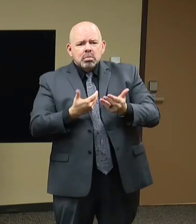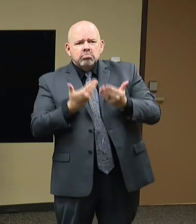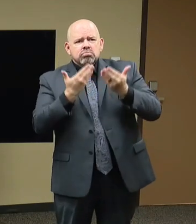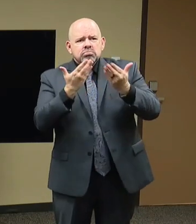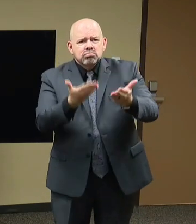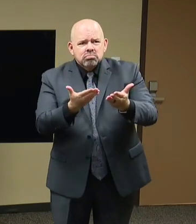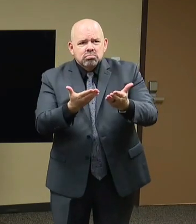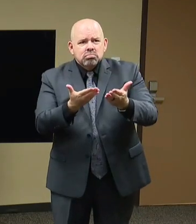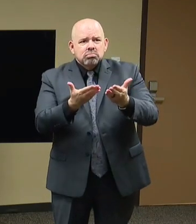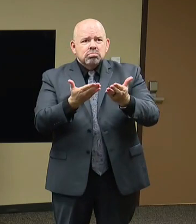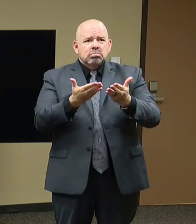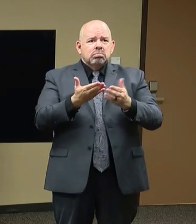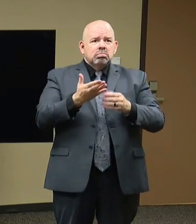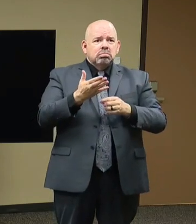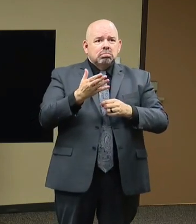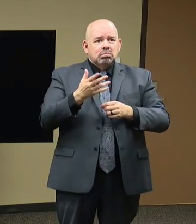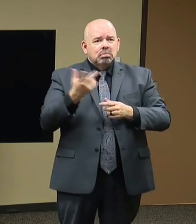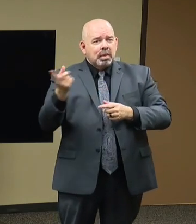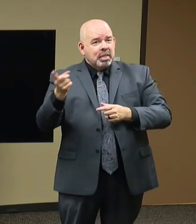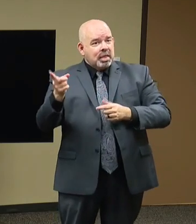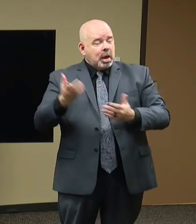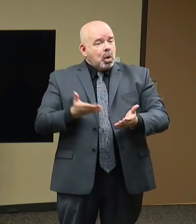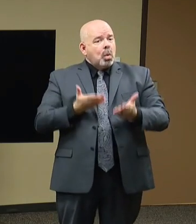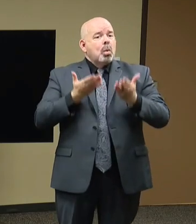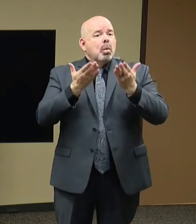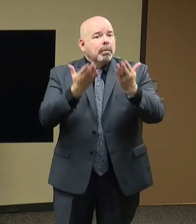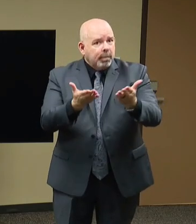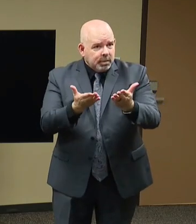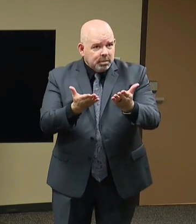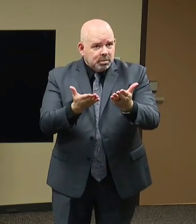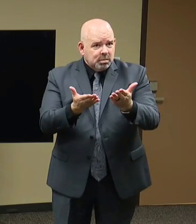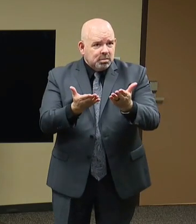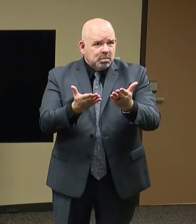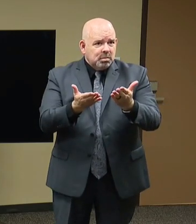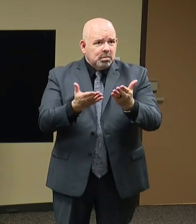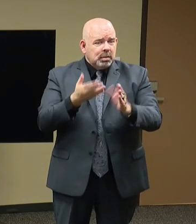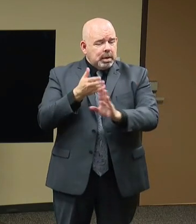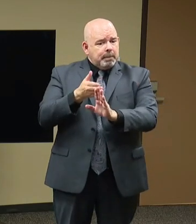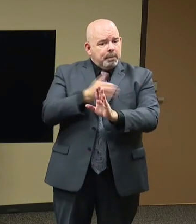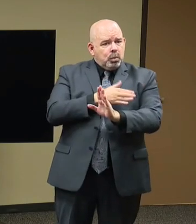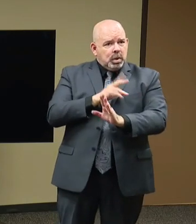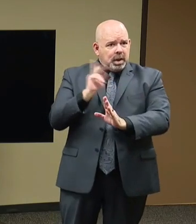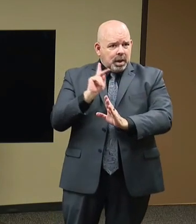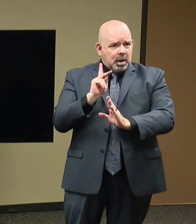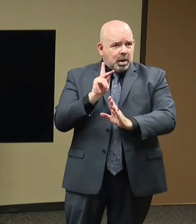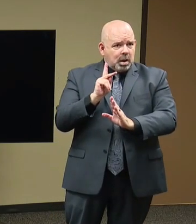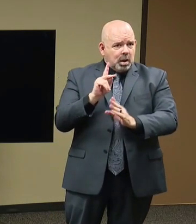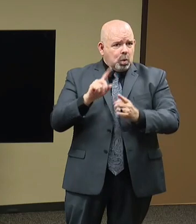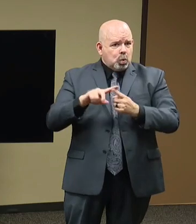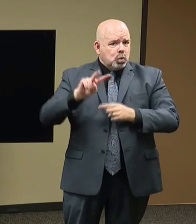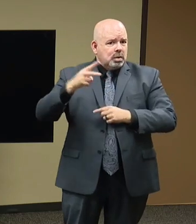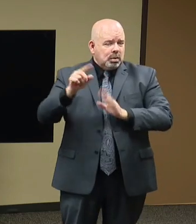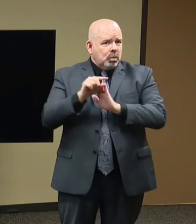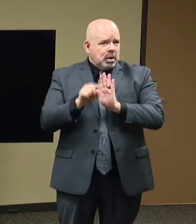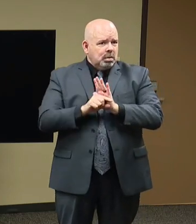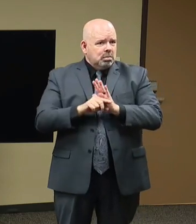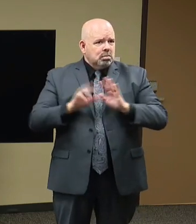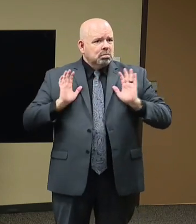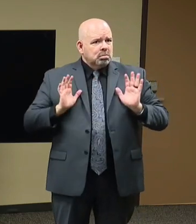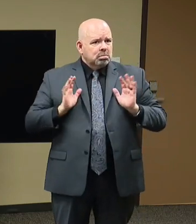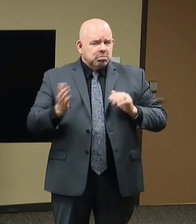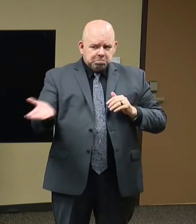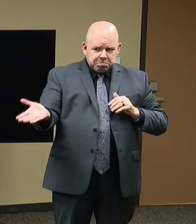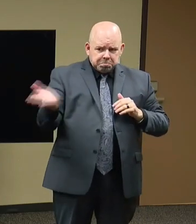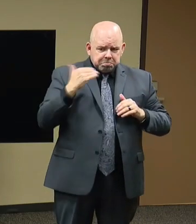recommending that it is safe for pre-K through second grade to be welcomed back. So our